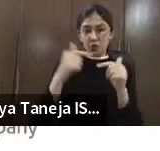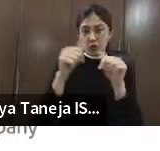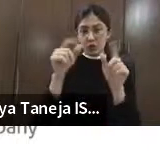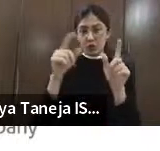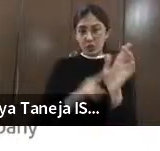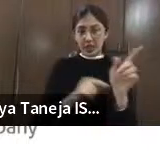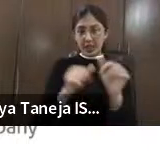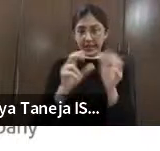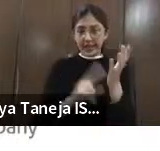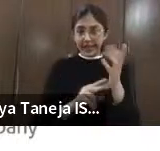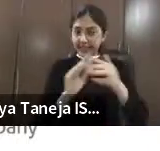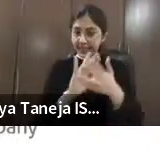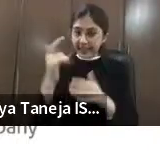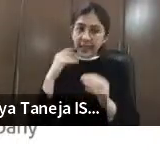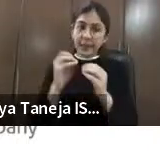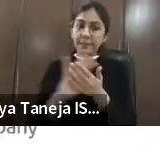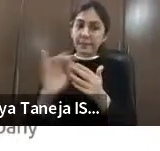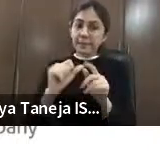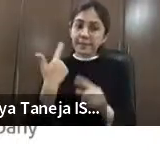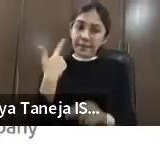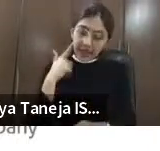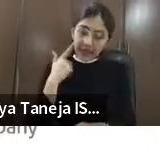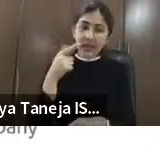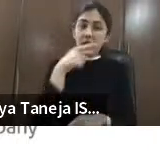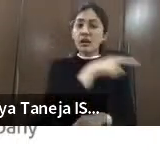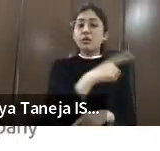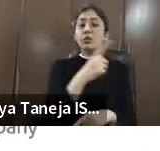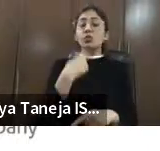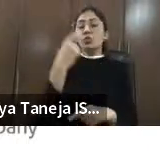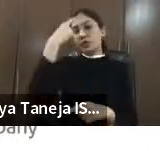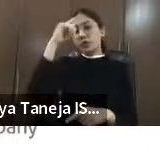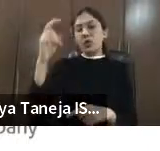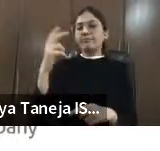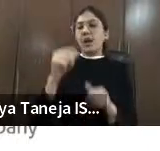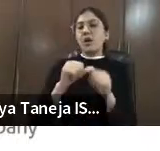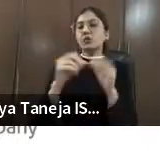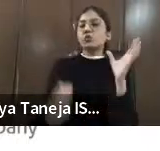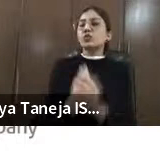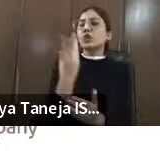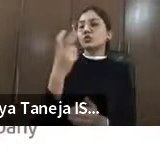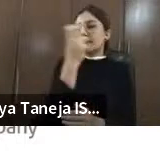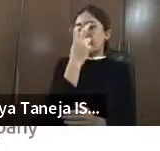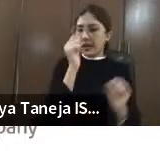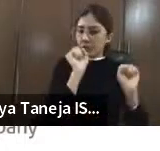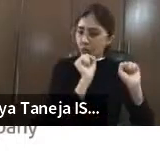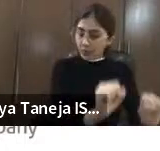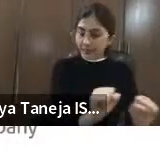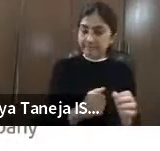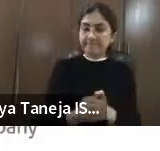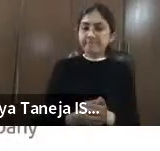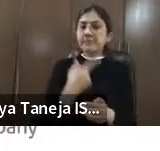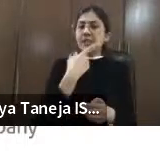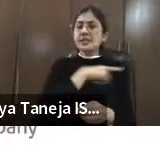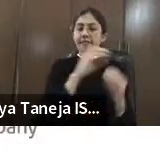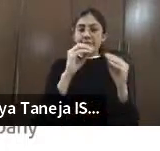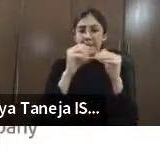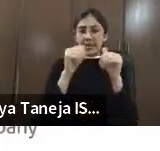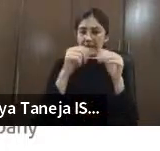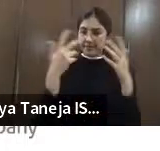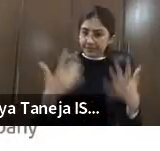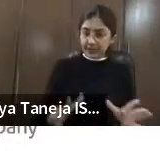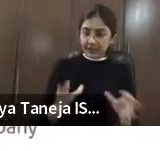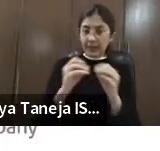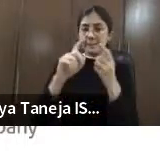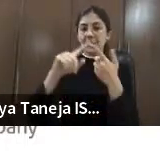Patel, Secretary, Service Association for the Blind. After getting a BA, B.Ed and diploma